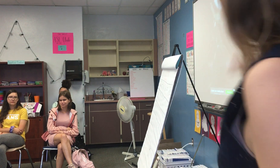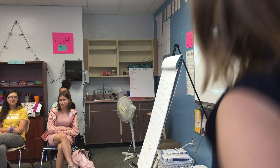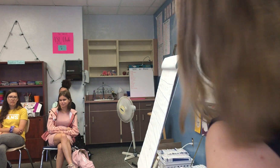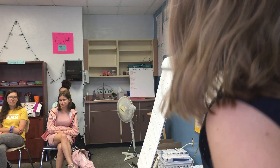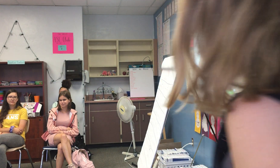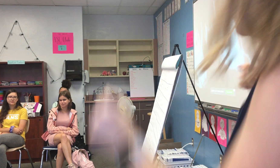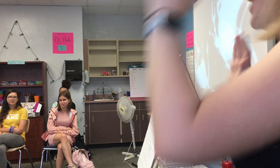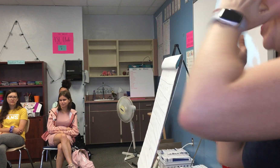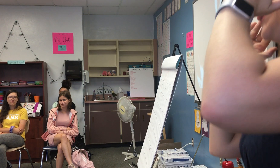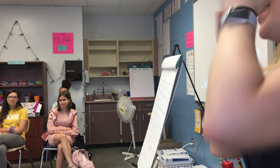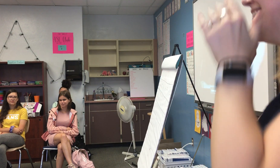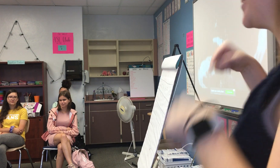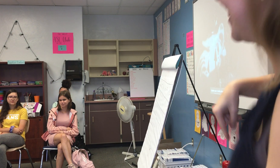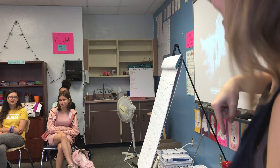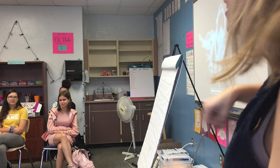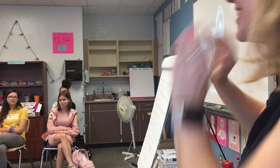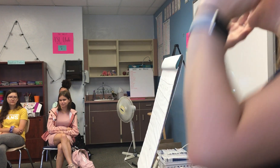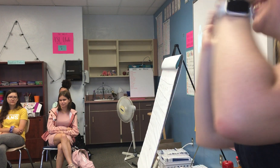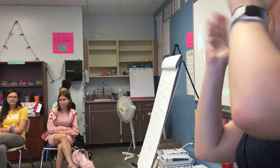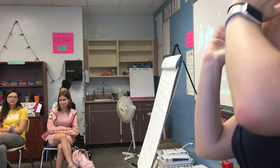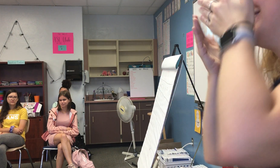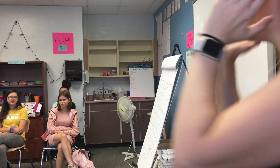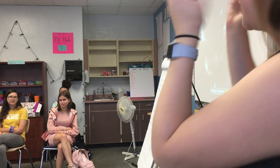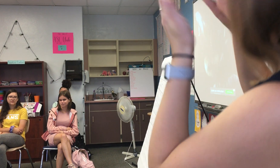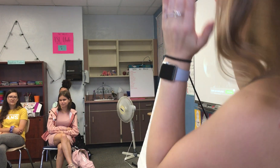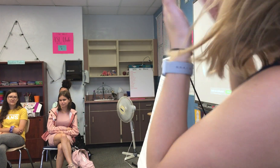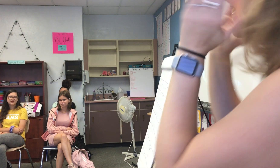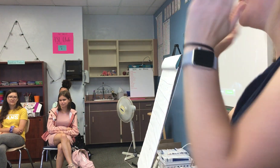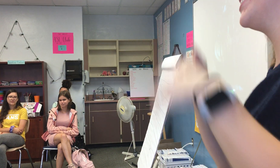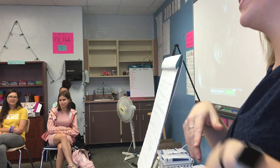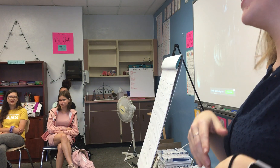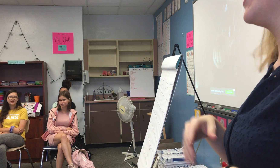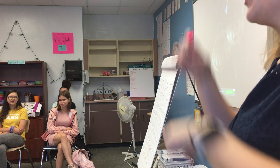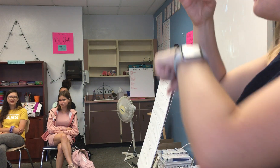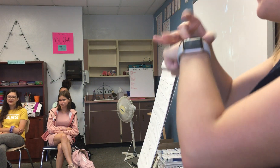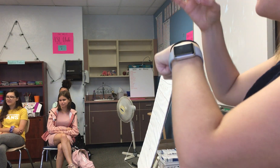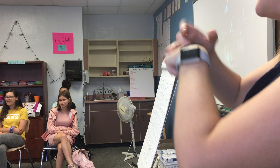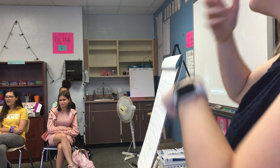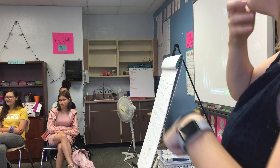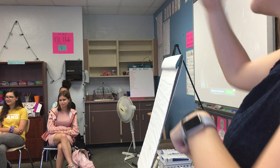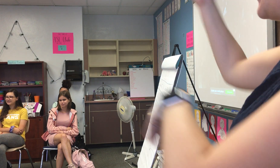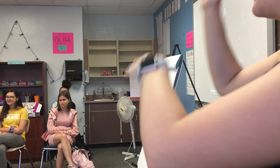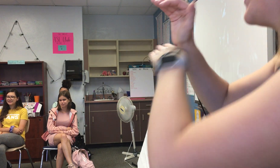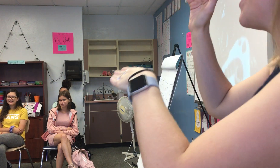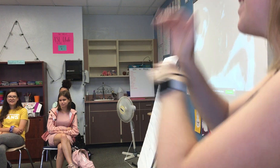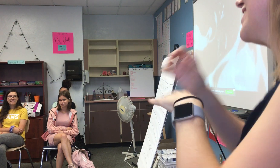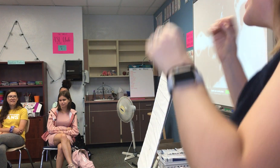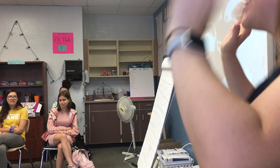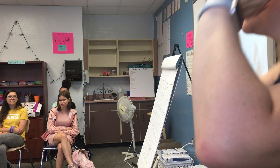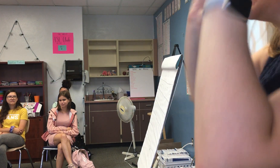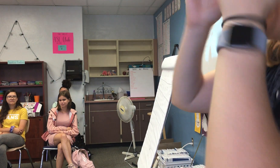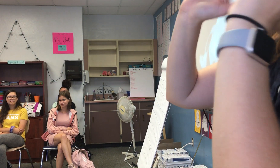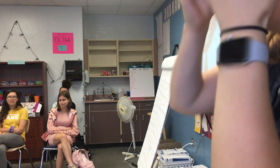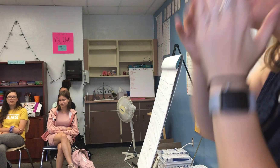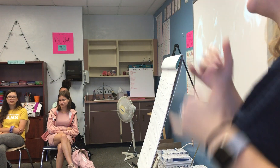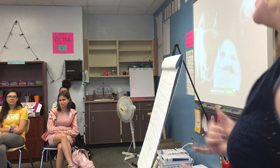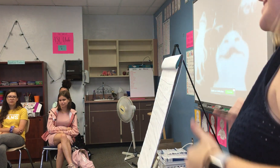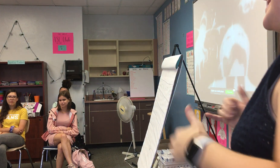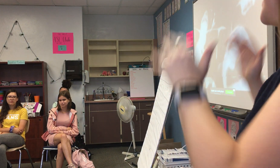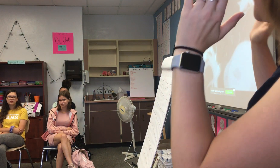Halloween. This is Halloween. This is Halloween. Fun and scream in the middle of the night. This is Halloween. Everybody